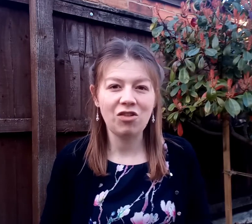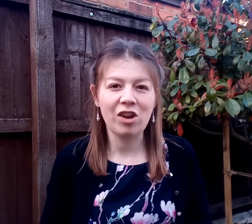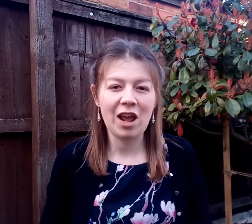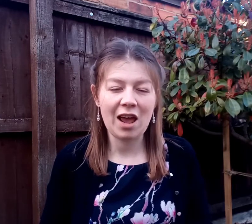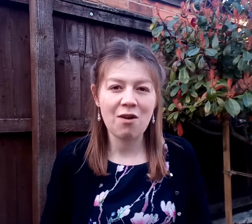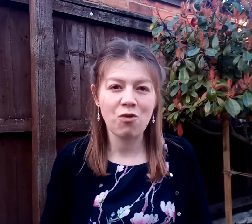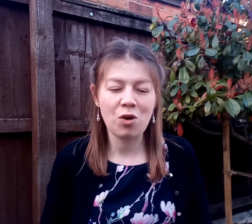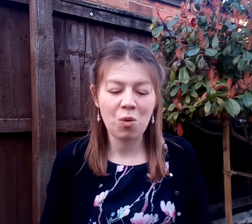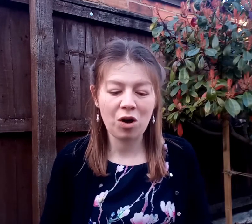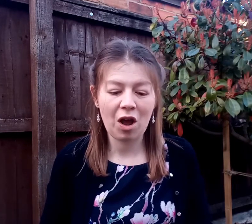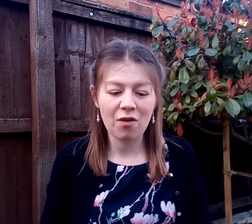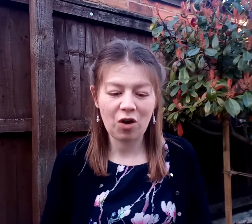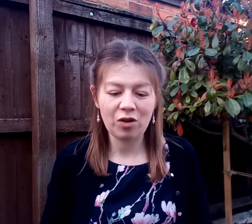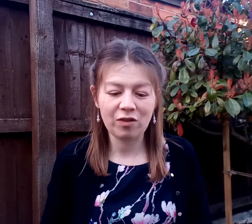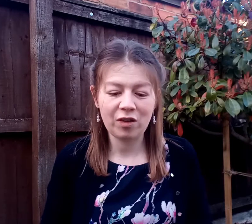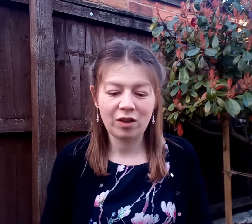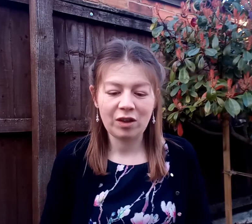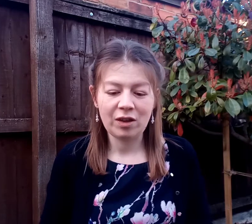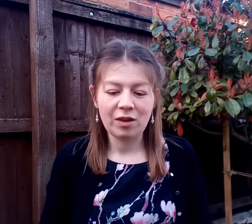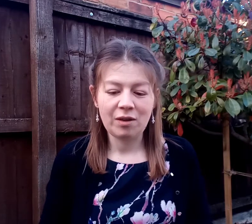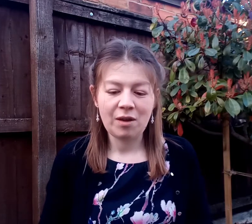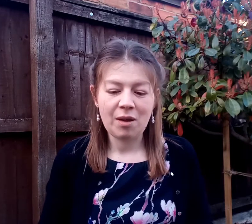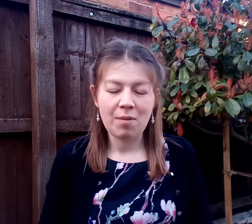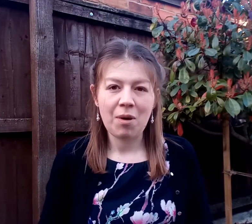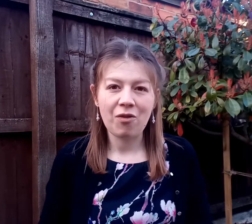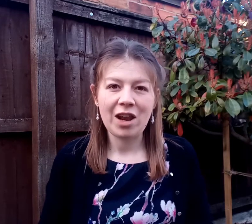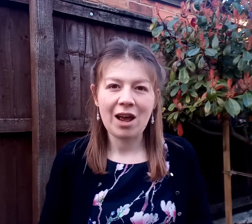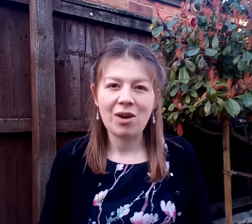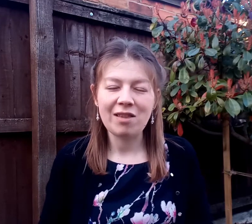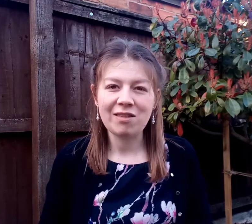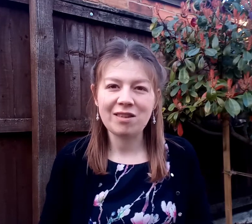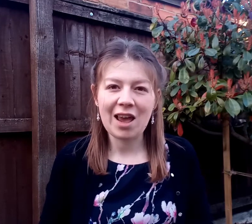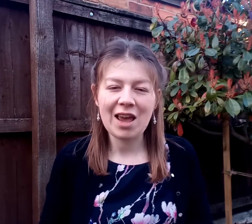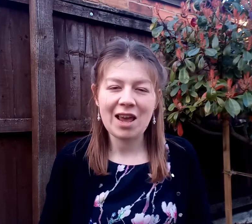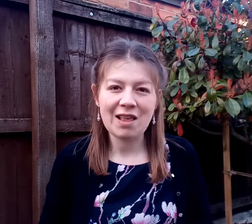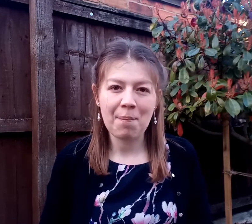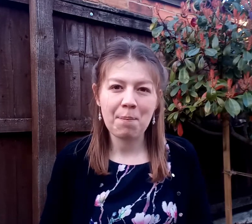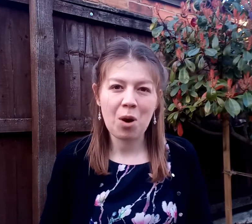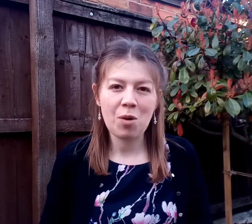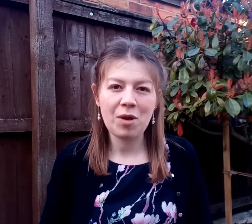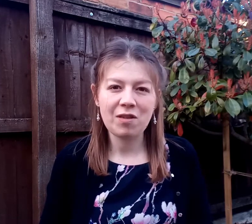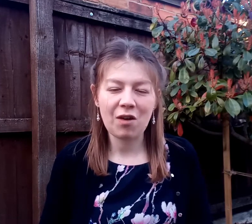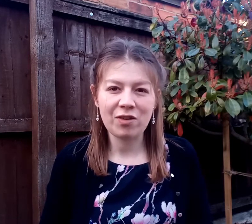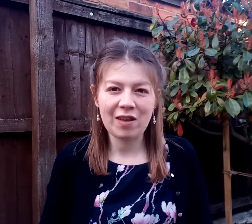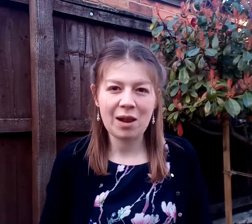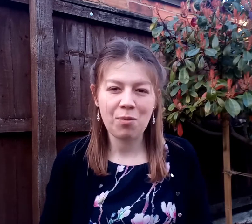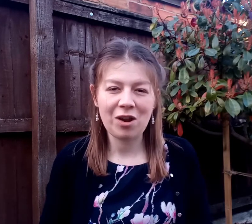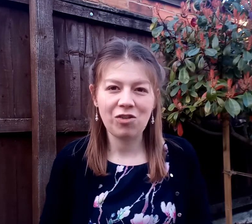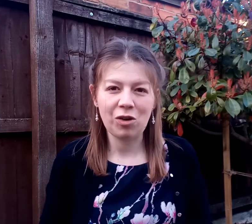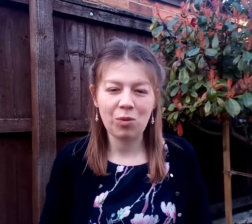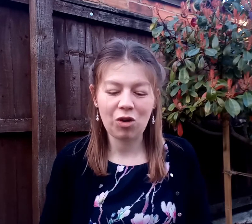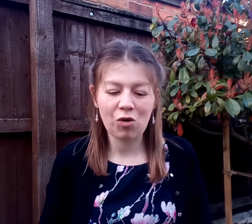and every one of us. But for now, let's stay in that moment of celebration with the